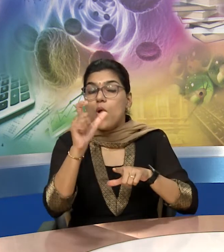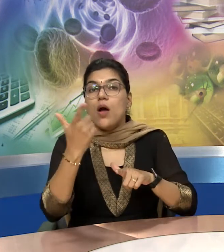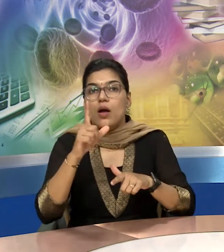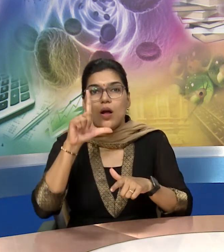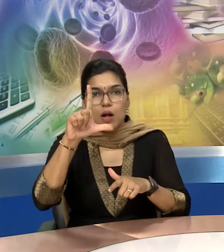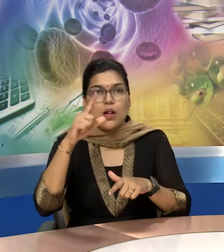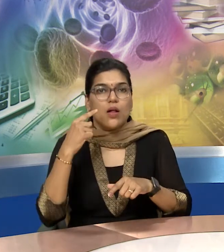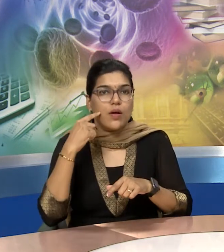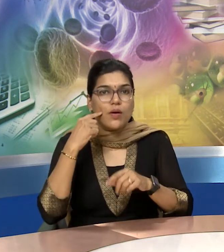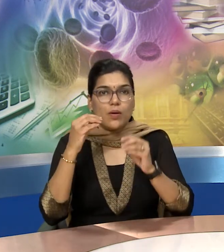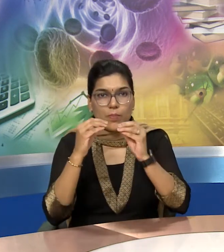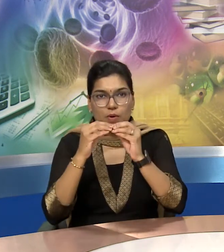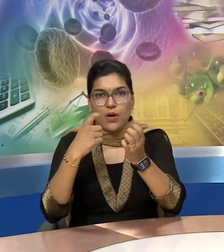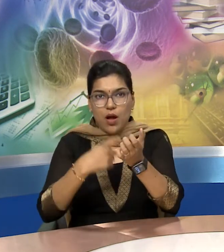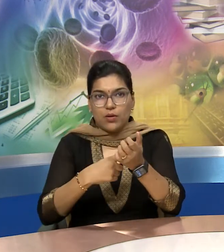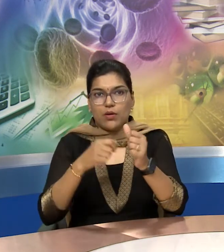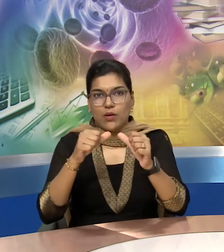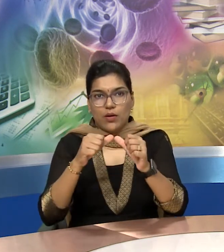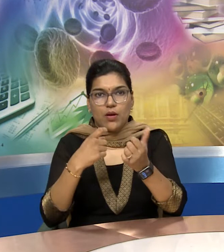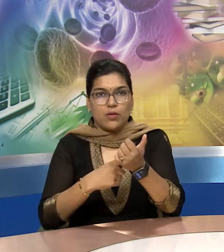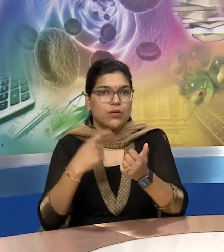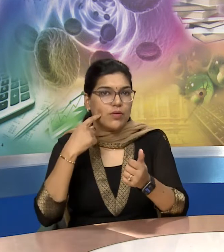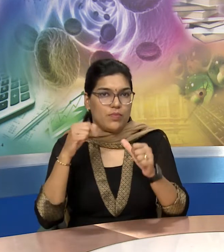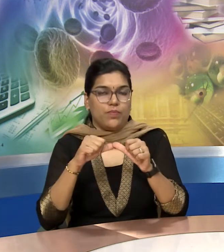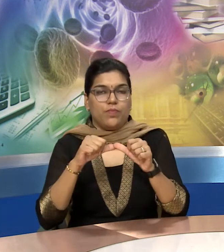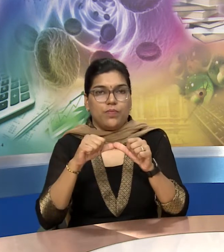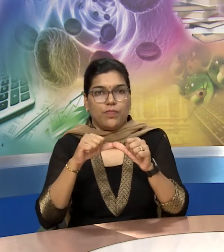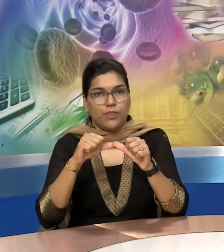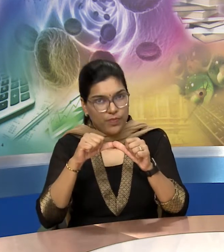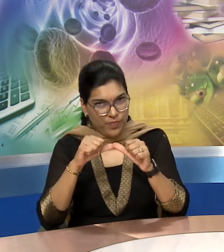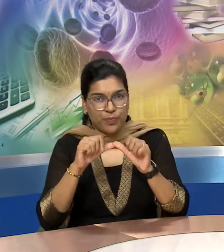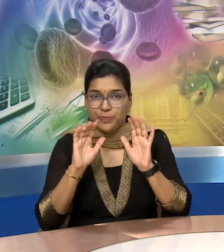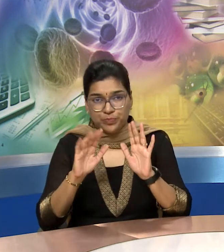which means a book place.